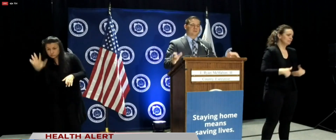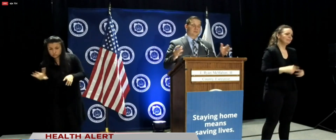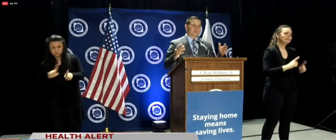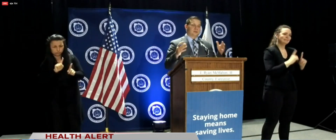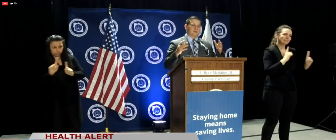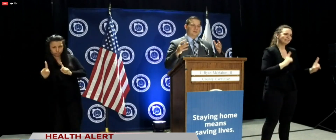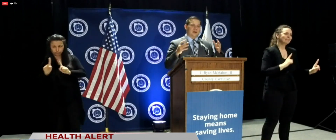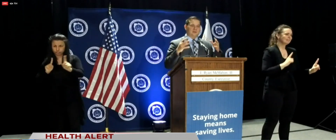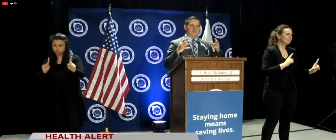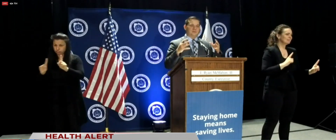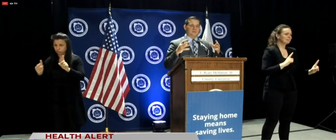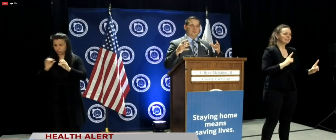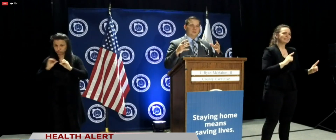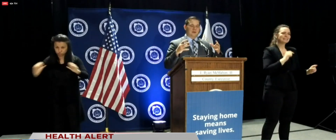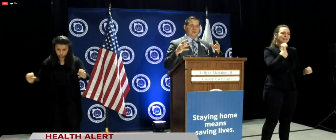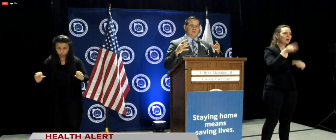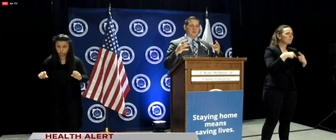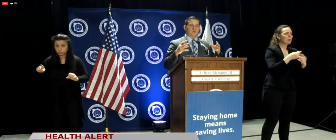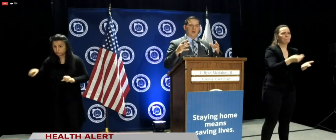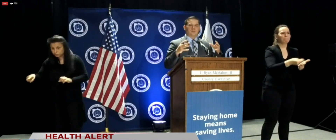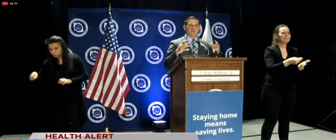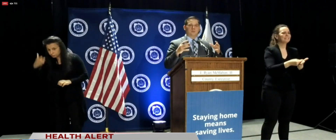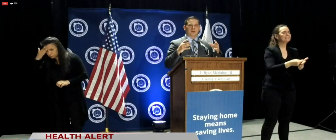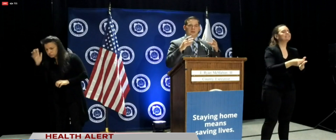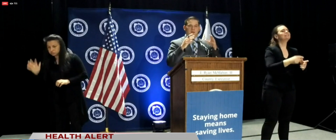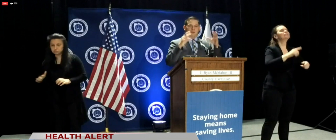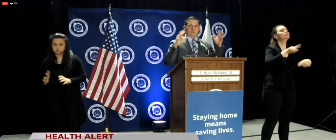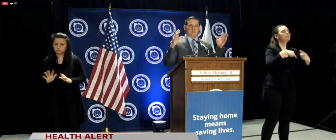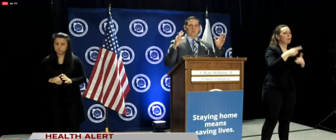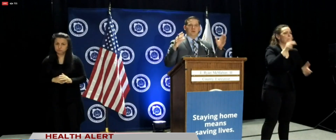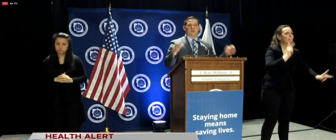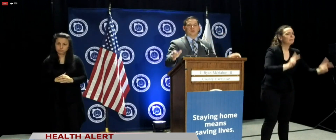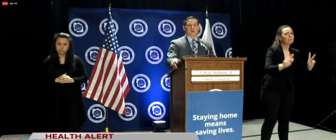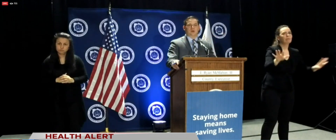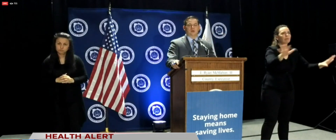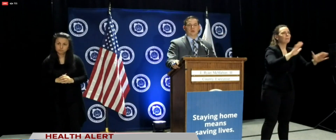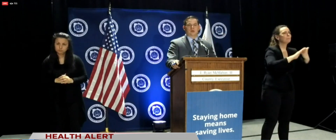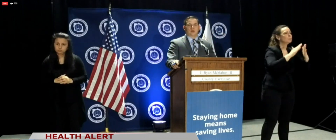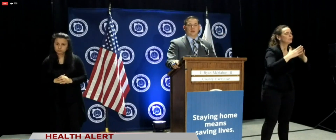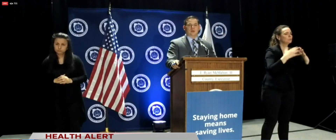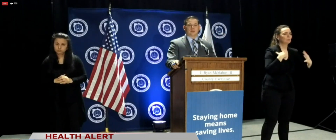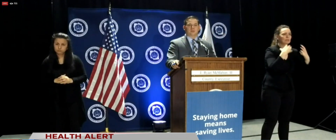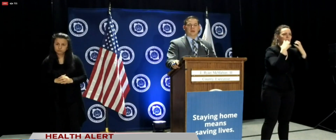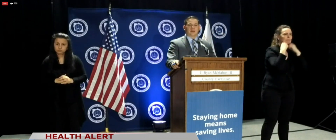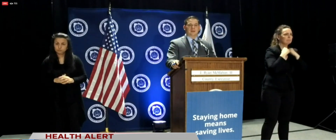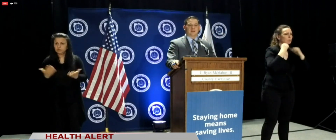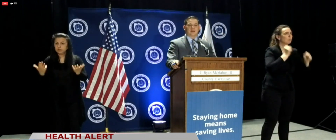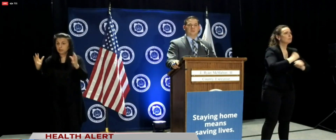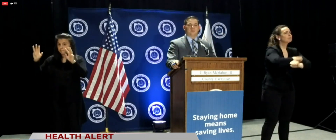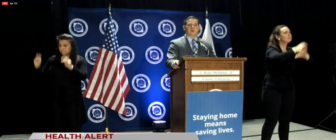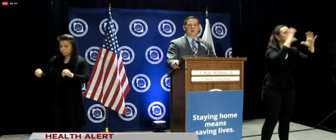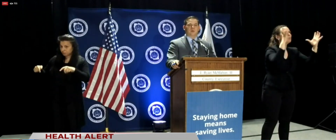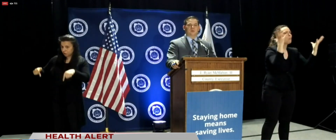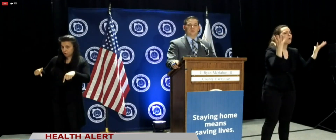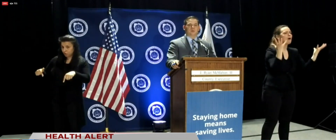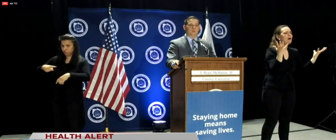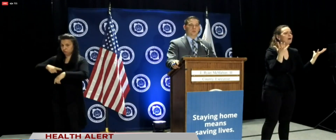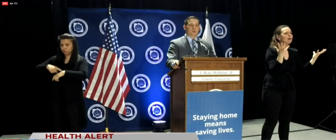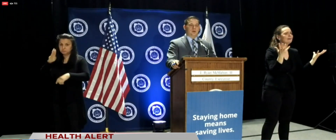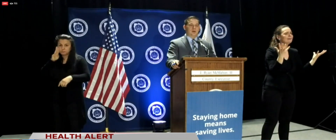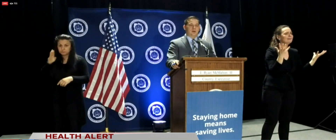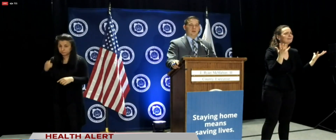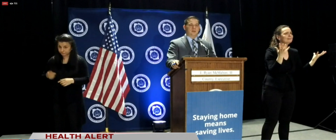people to get out of their own realms for a minute and look at the big picture here and look at the pain that a lot of people are going